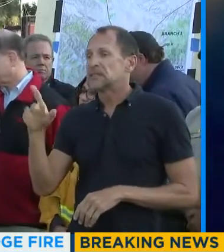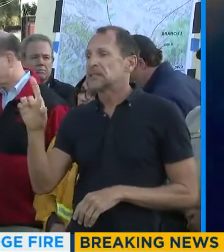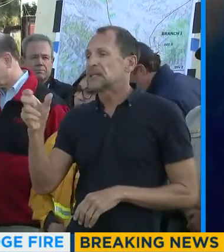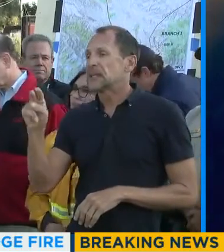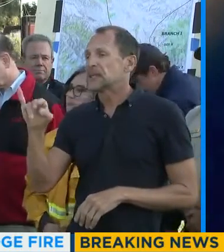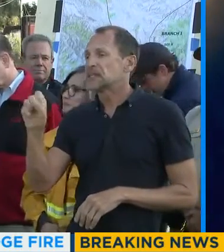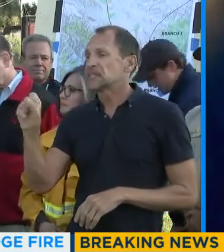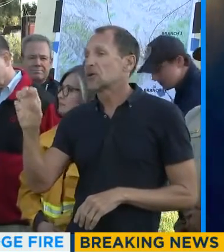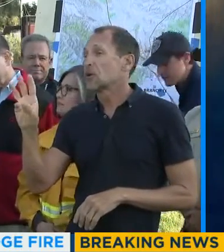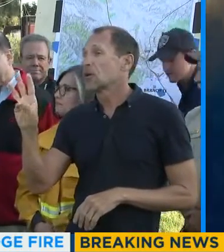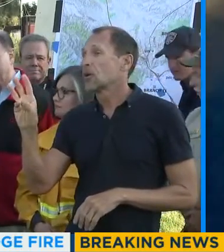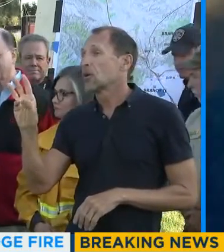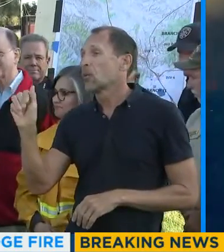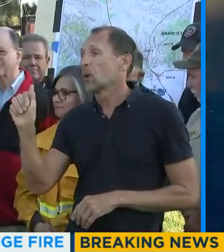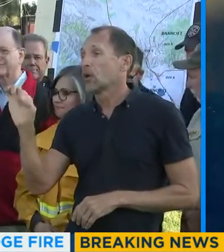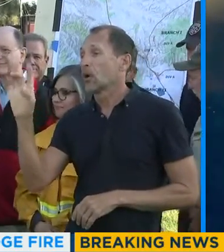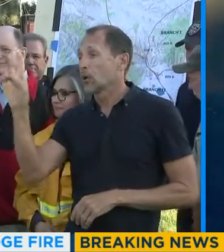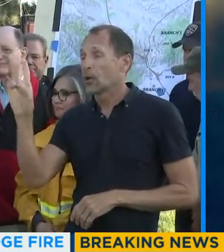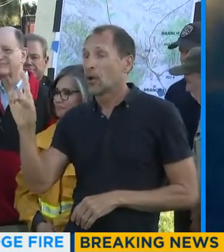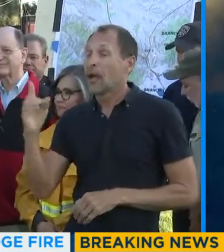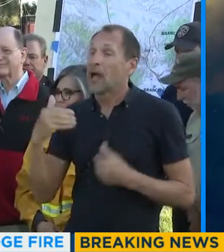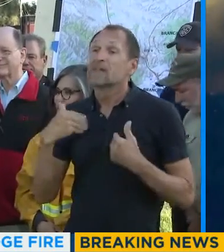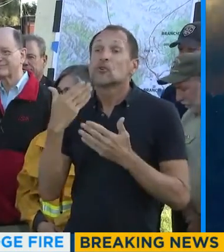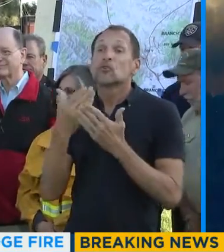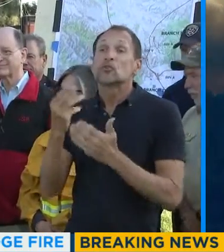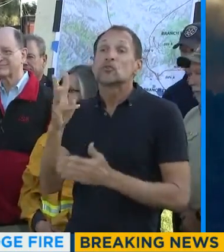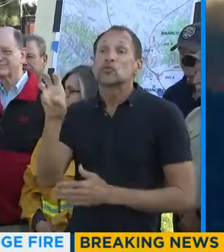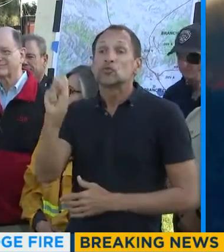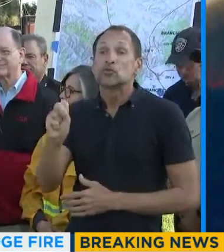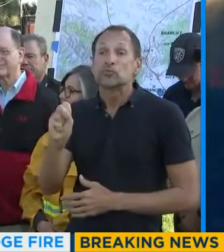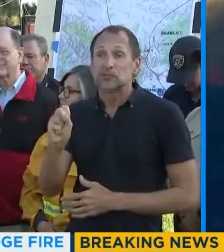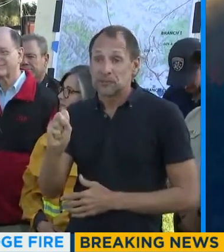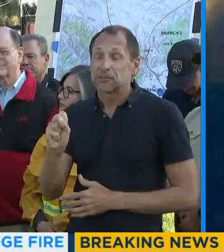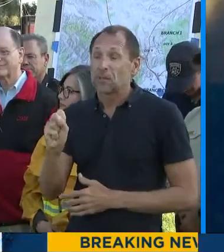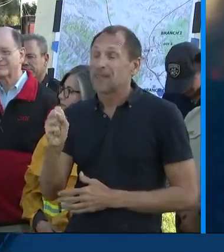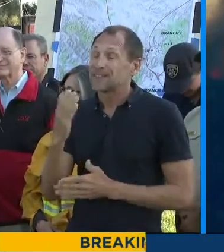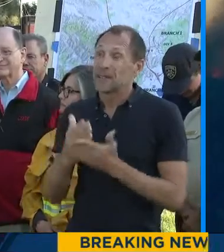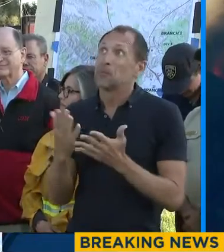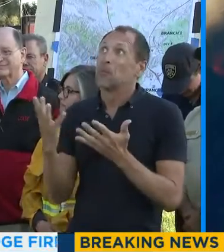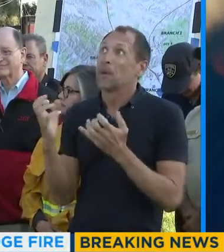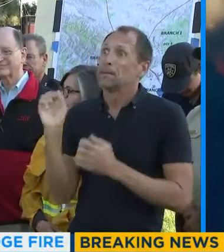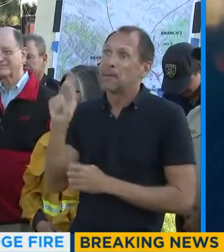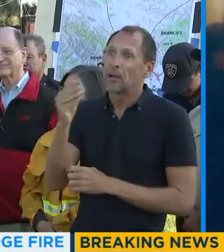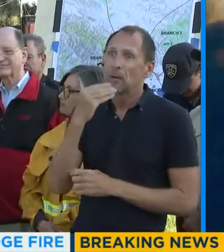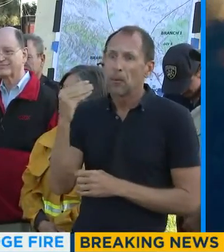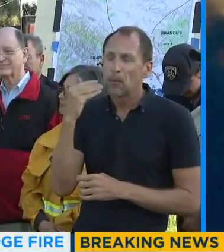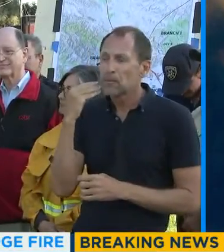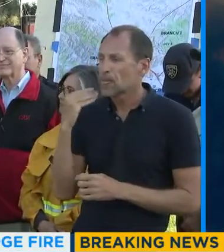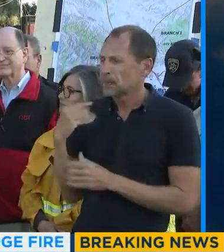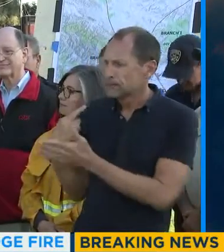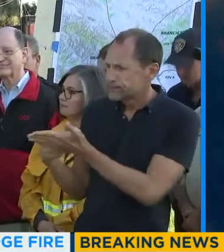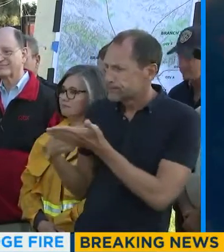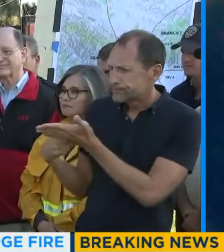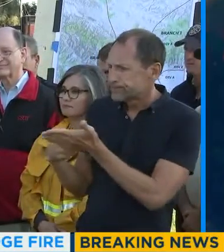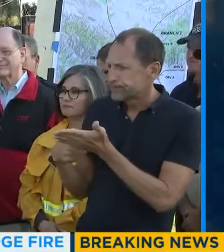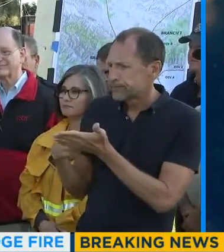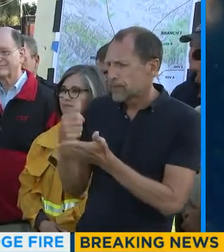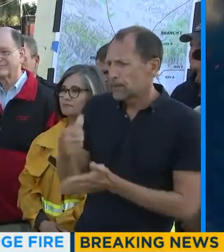some welcome information for some people trying to get home. With the full approval of the command staff for the Saddleback